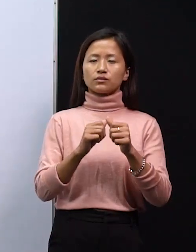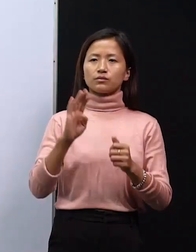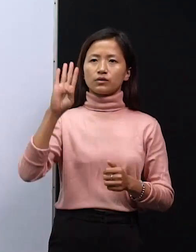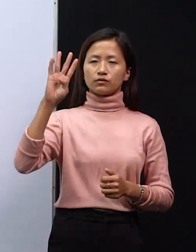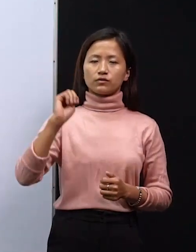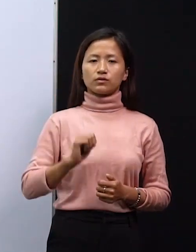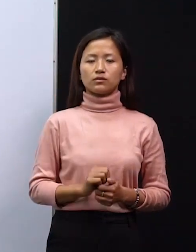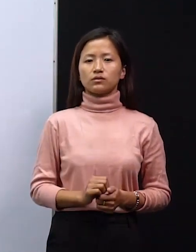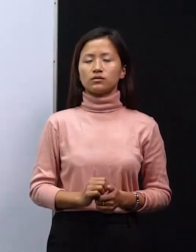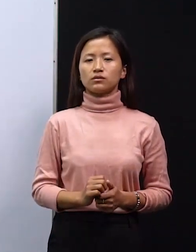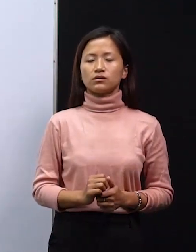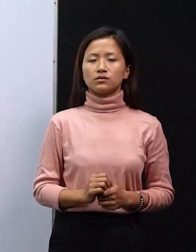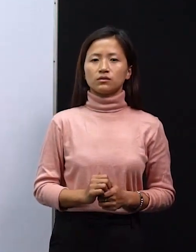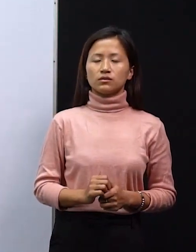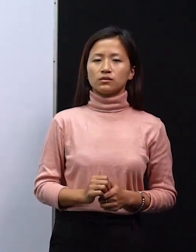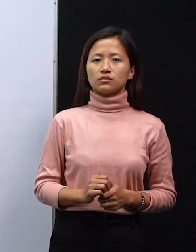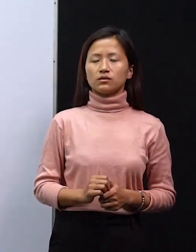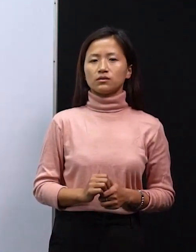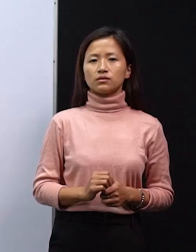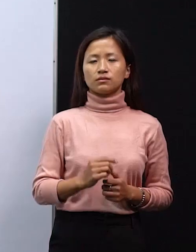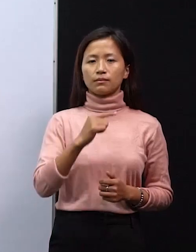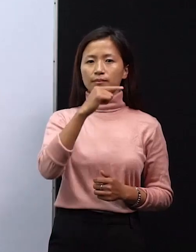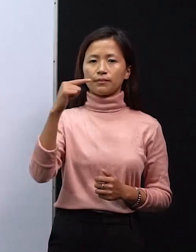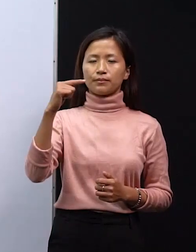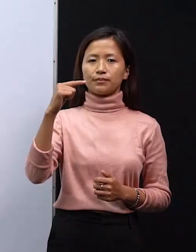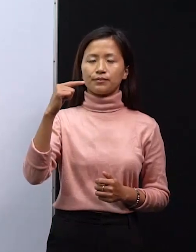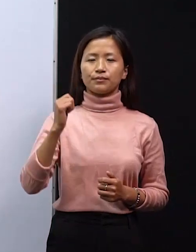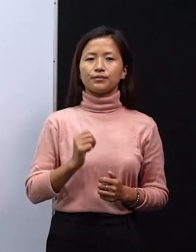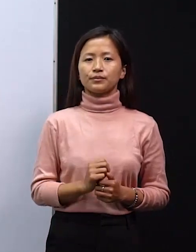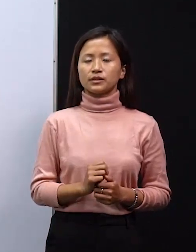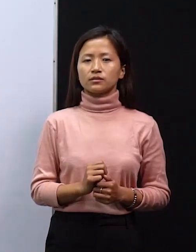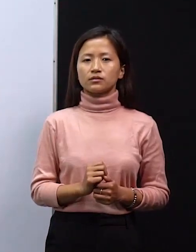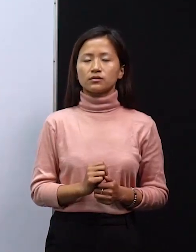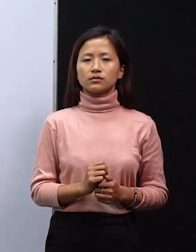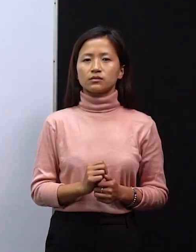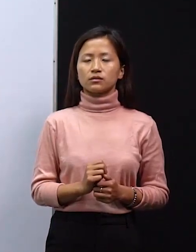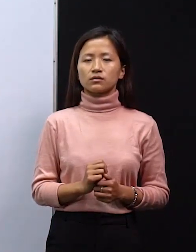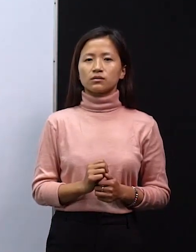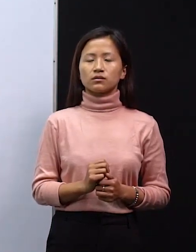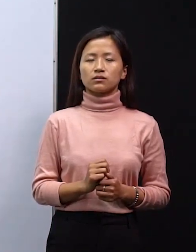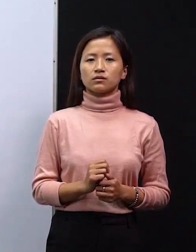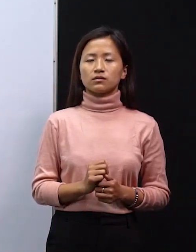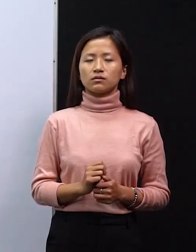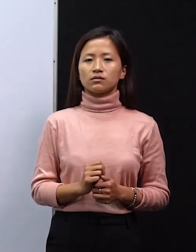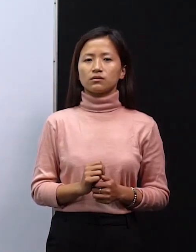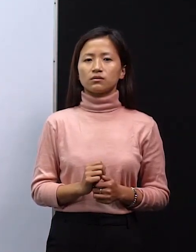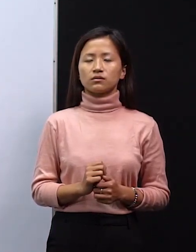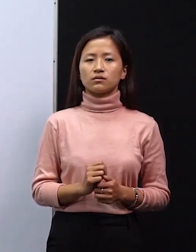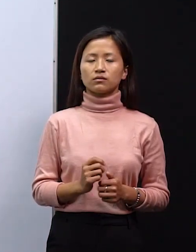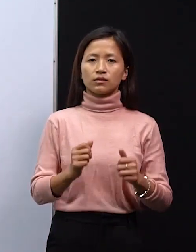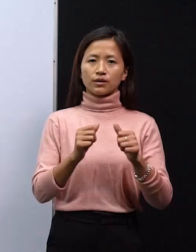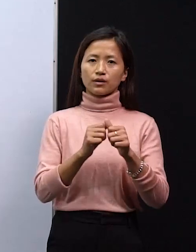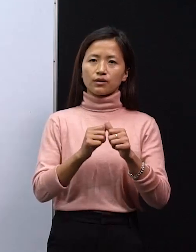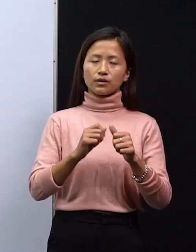4. Minus, here we have only 1 by 2 remaining. And